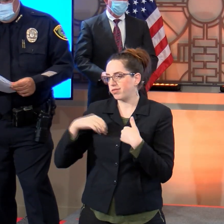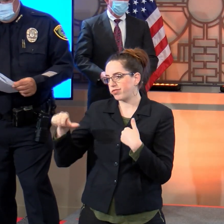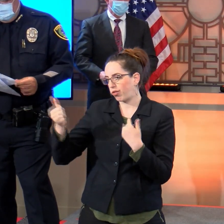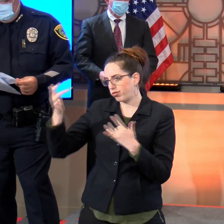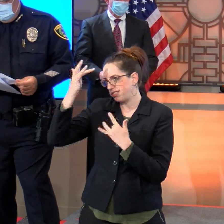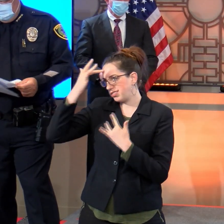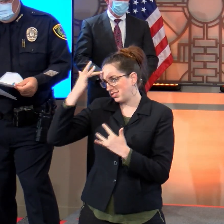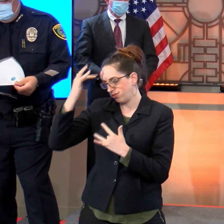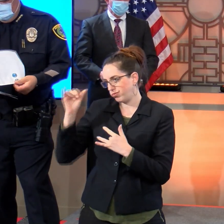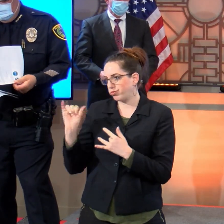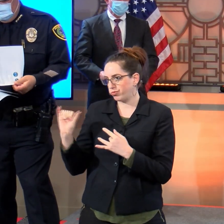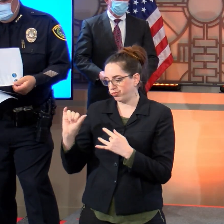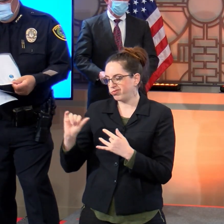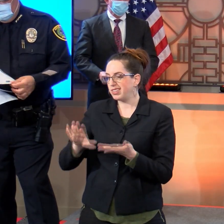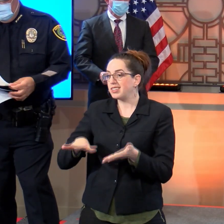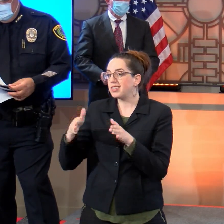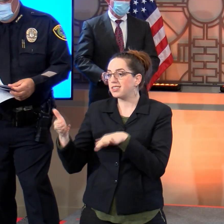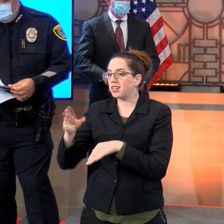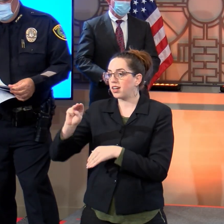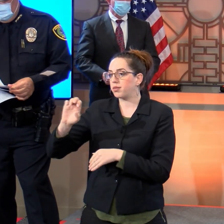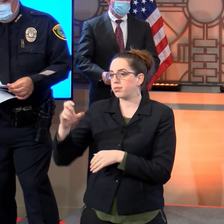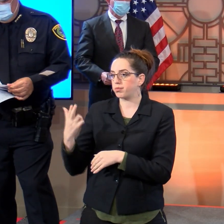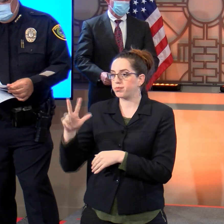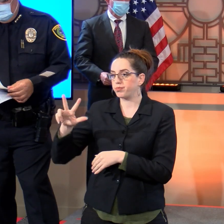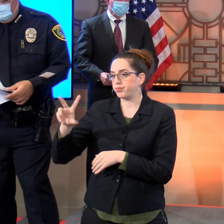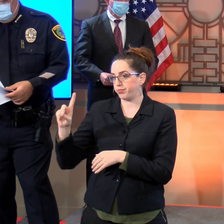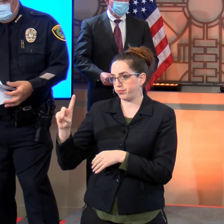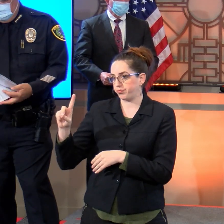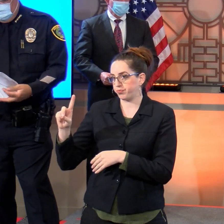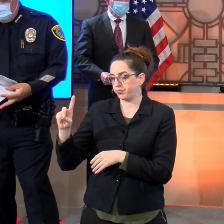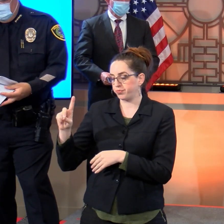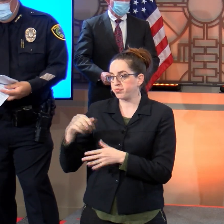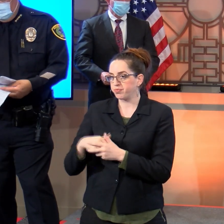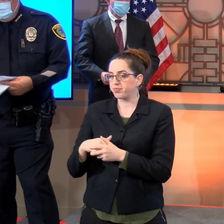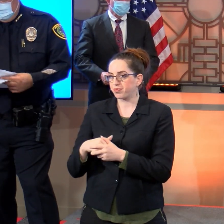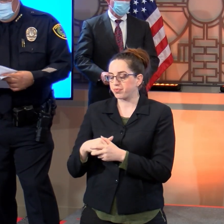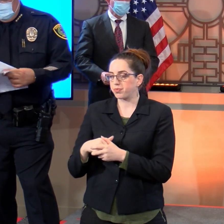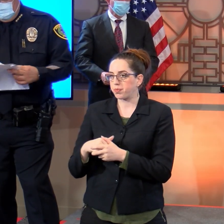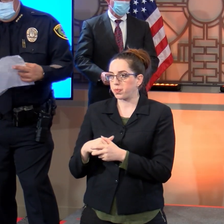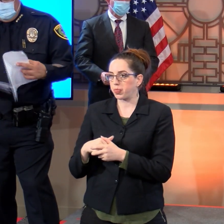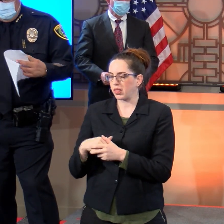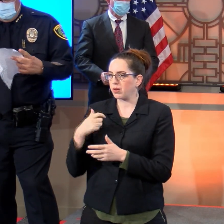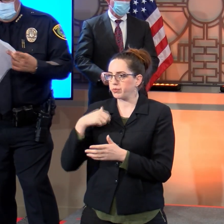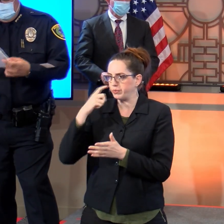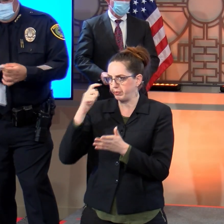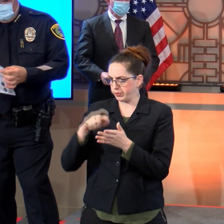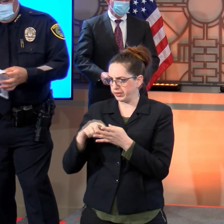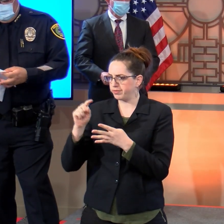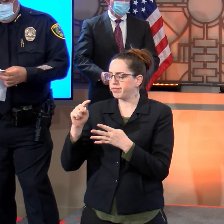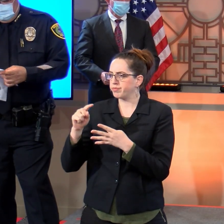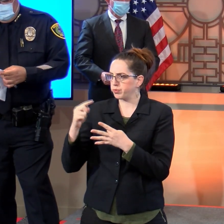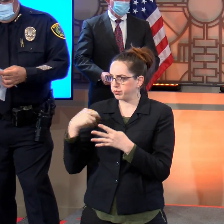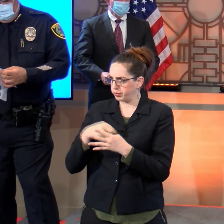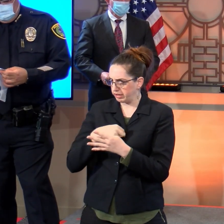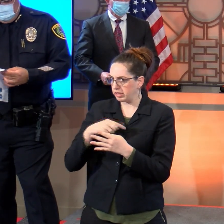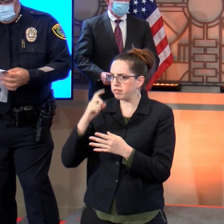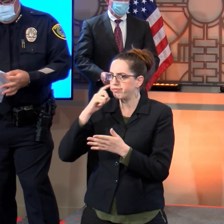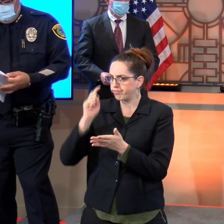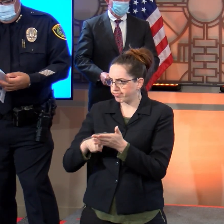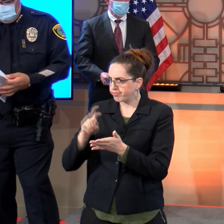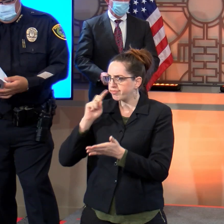underlying health conditions who passed away on March 31st. And as you will see, we kind of go, as these cases come in and